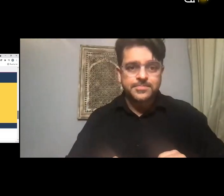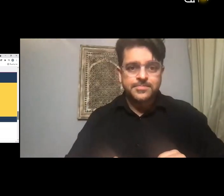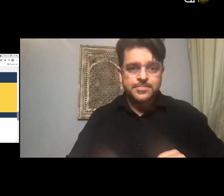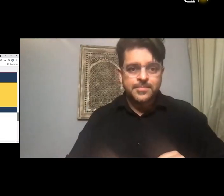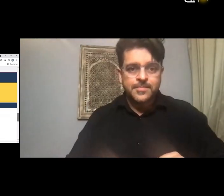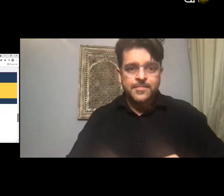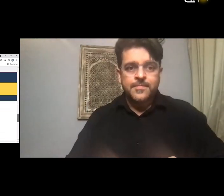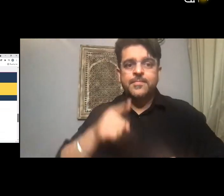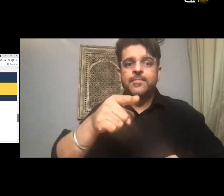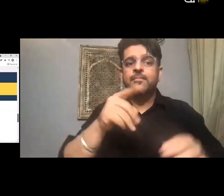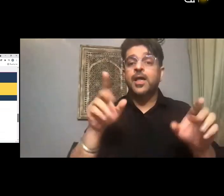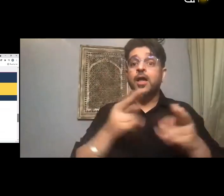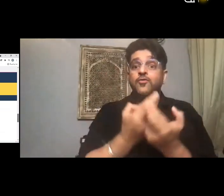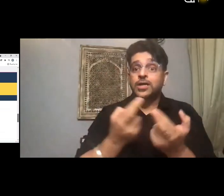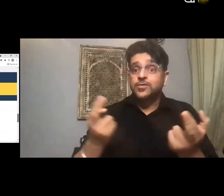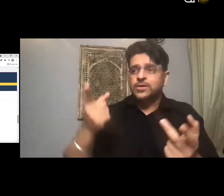down, please.